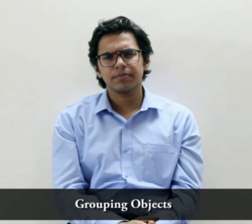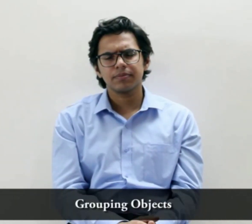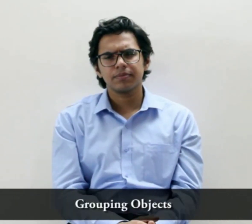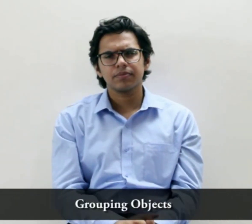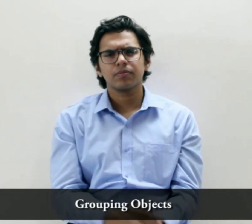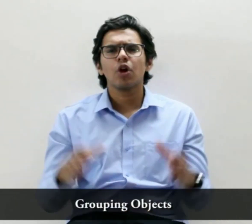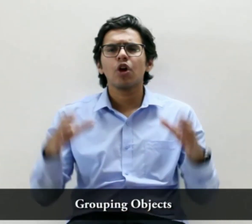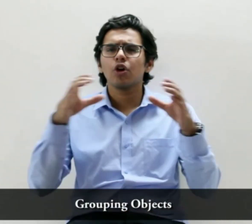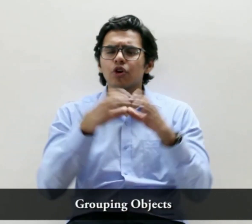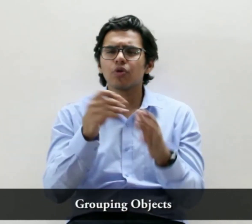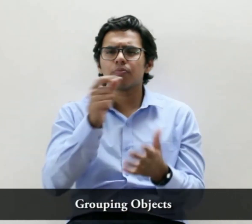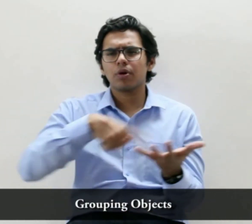Grouping objects.